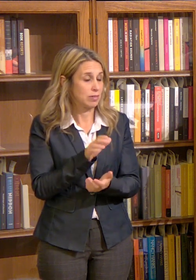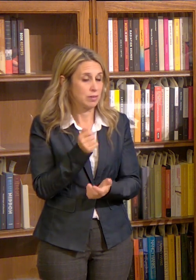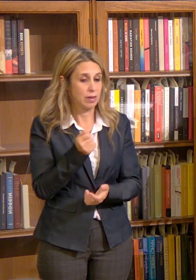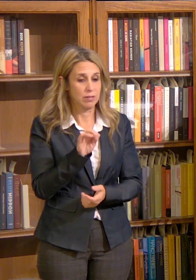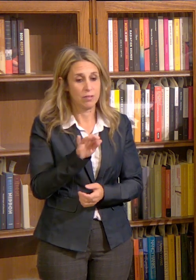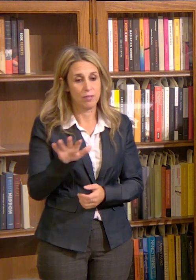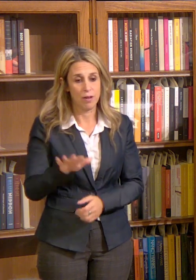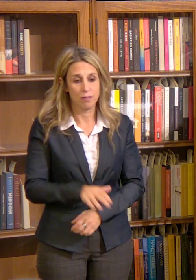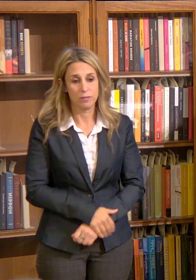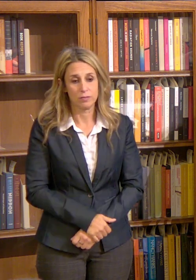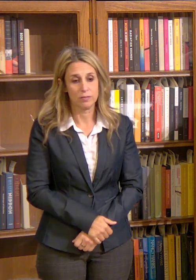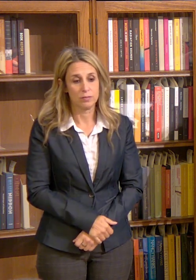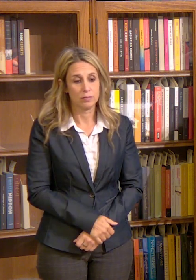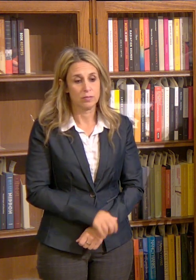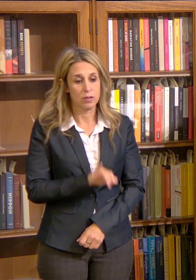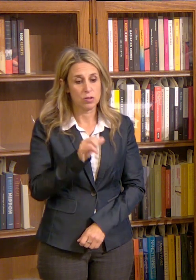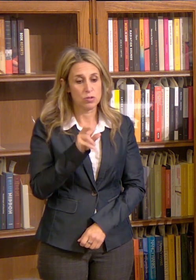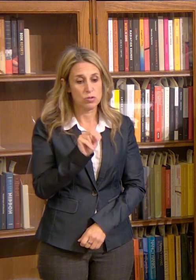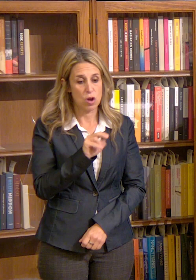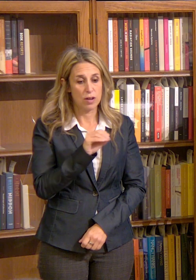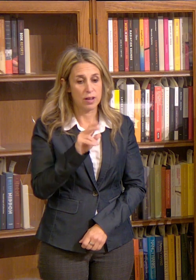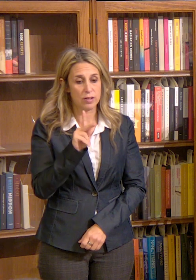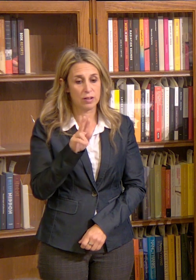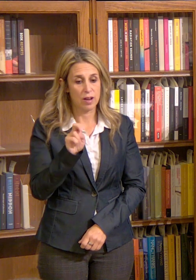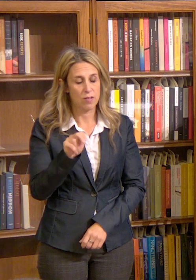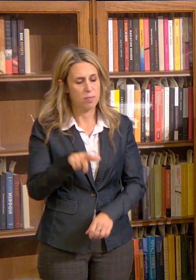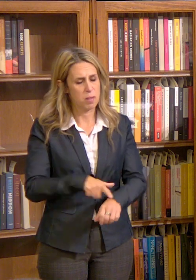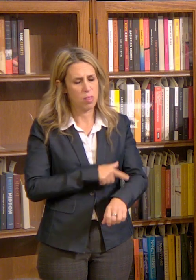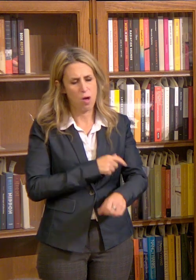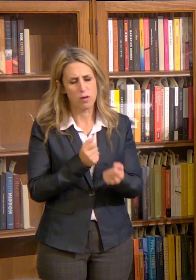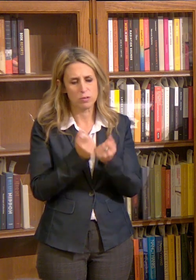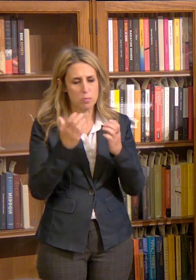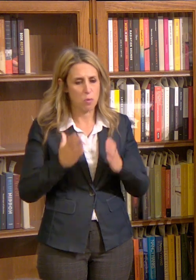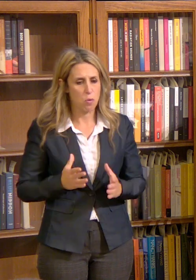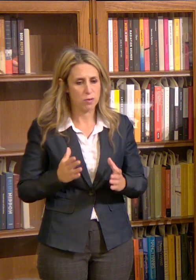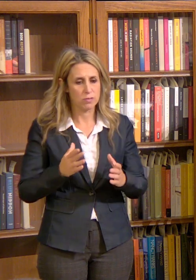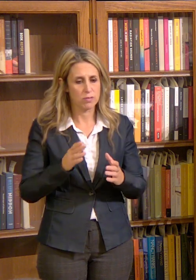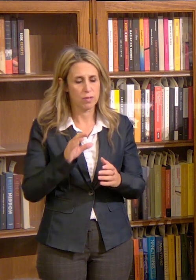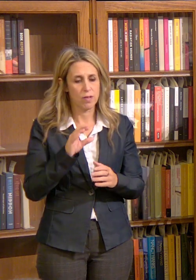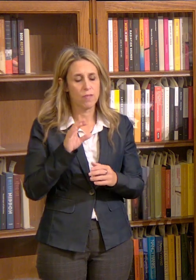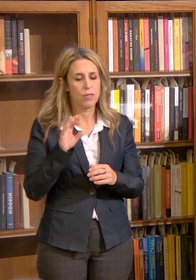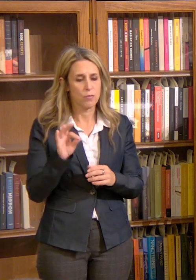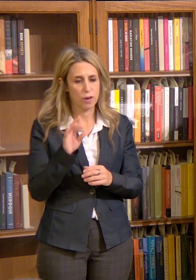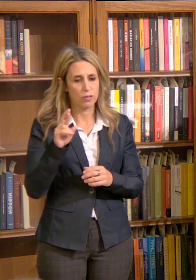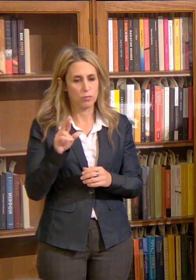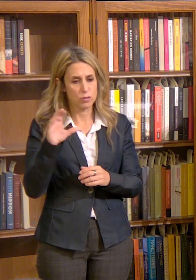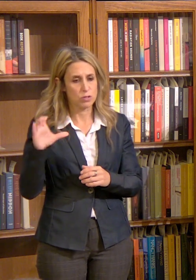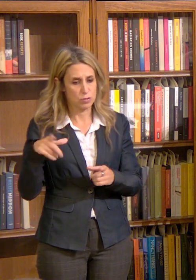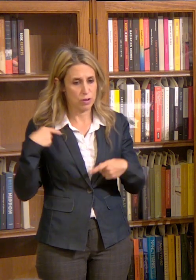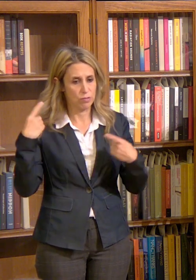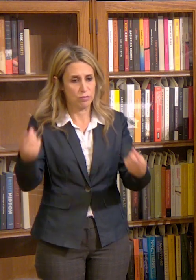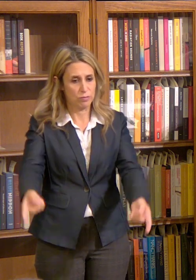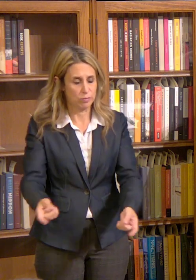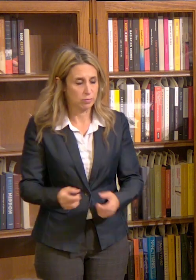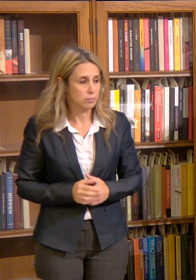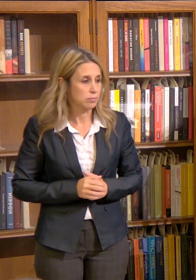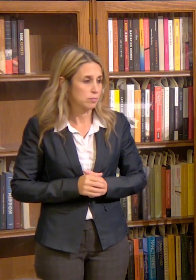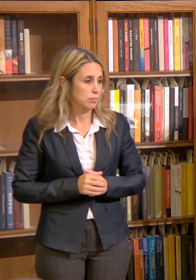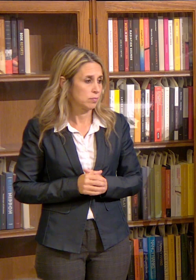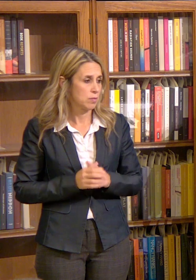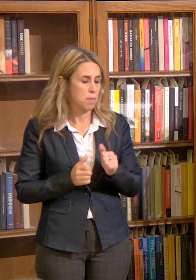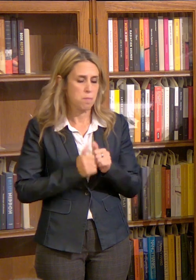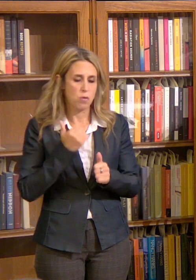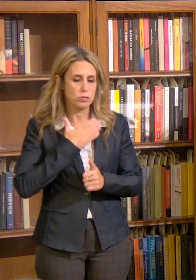1995 and so John and Karen have been long supporters of the Franklin Research Center and and I'm most